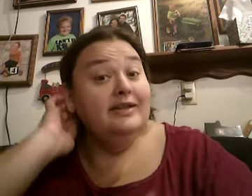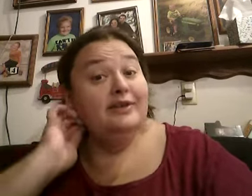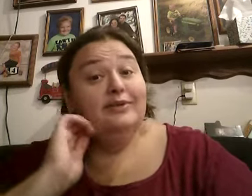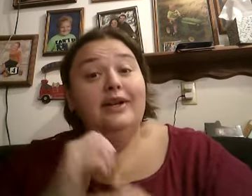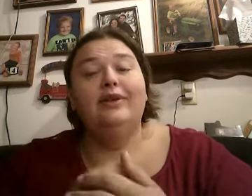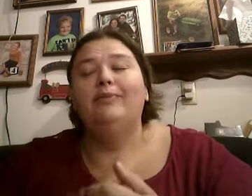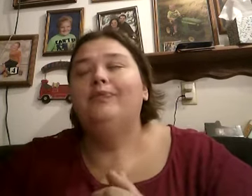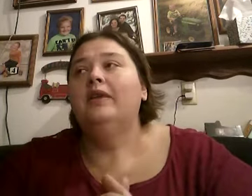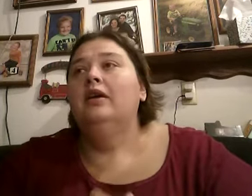got his own channel now.